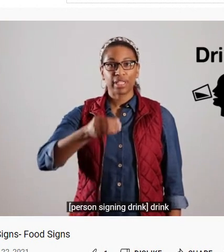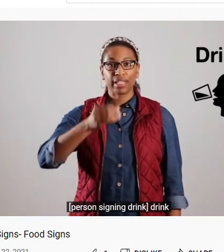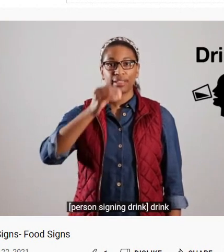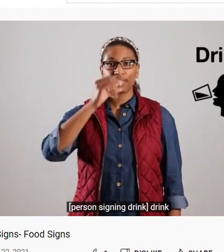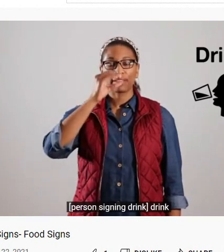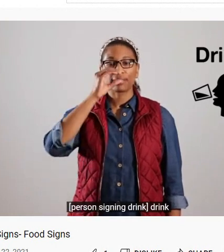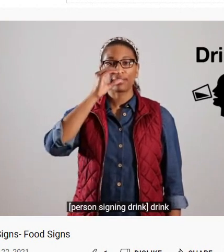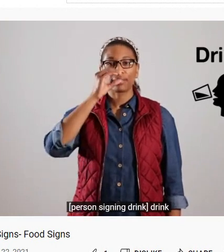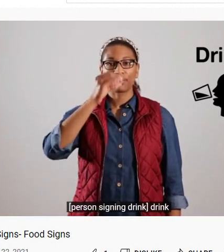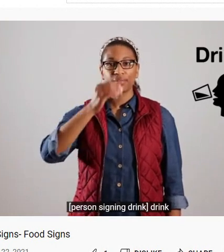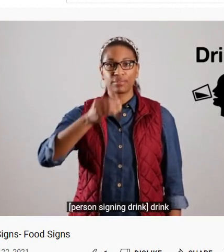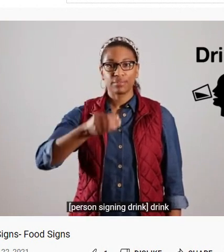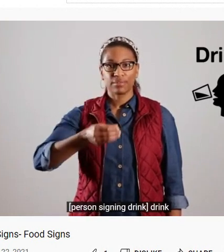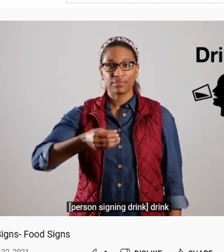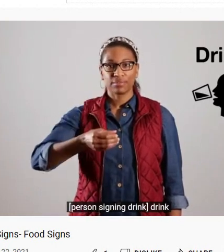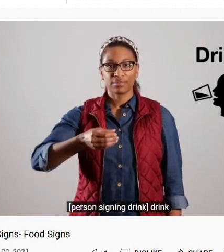Drink.